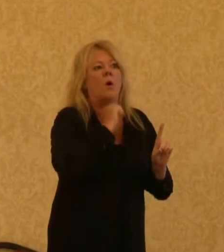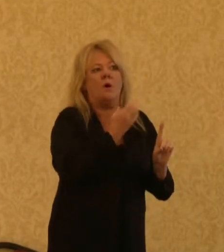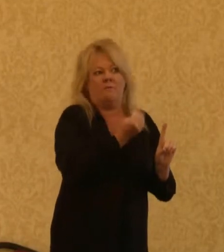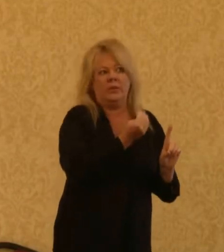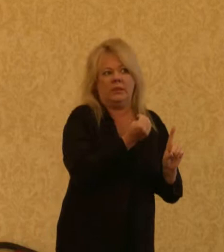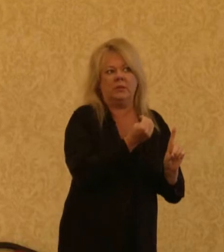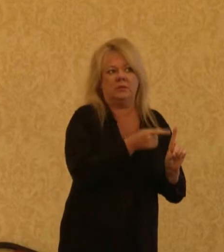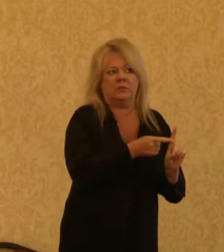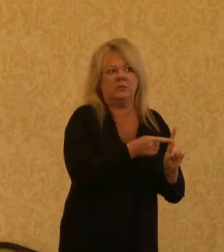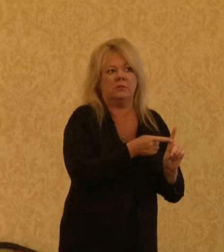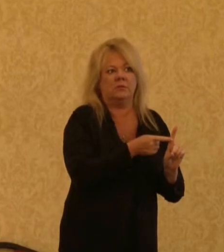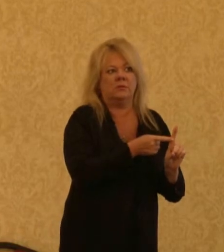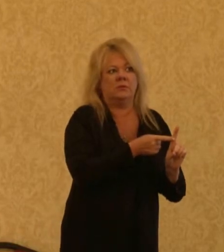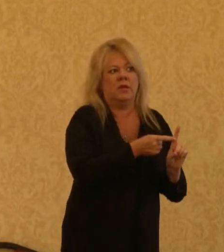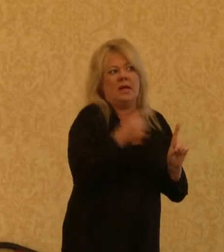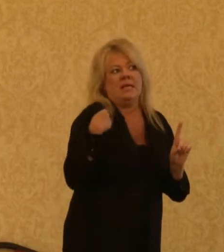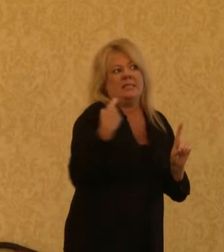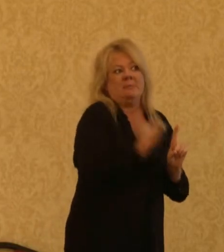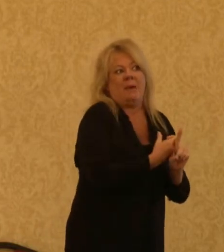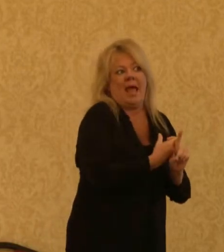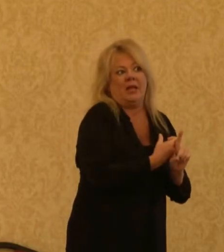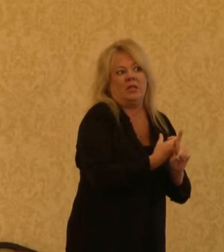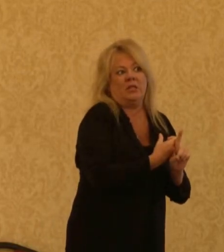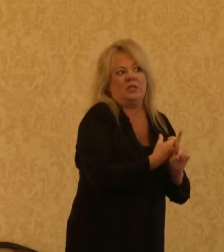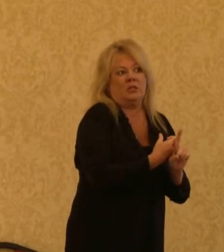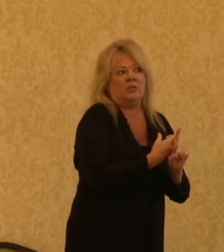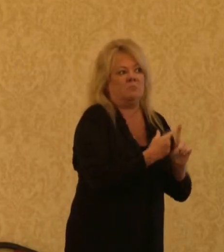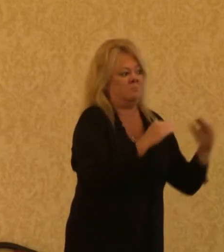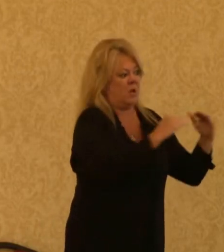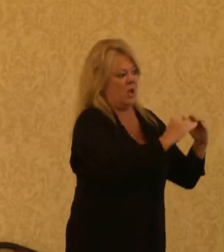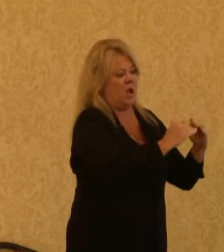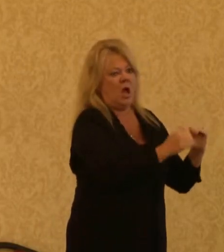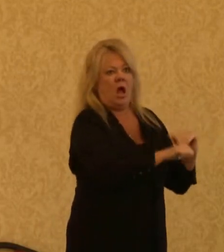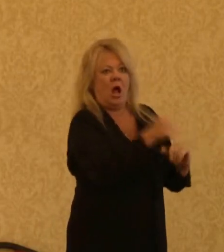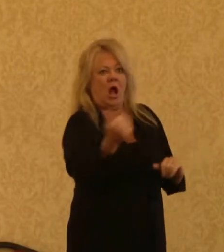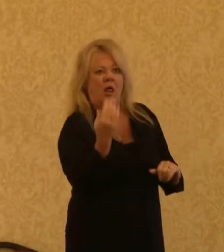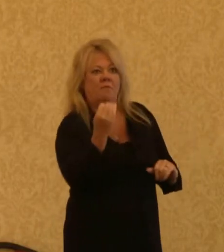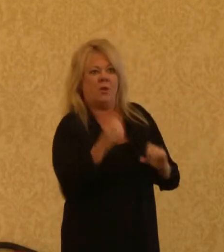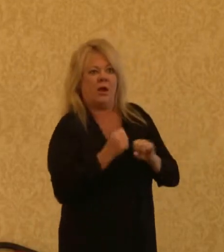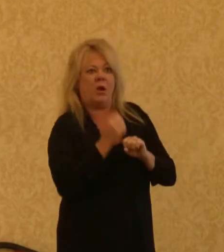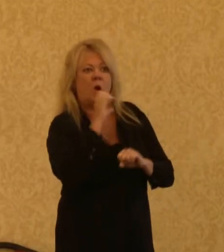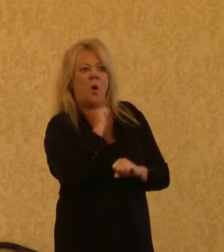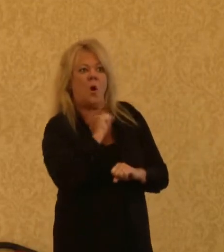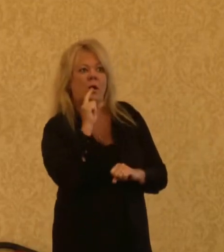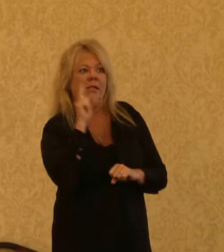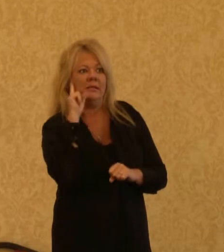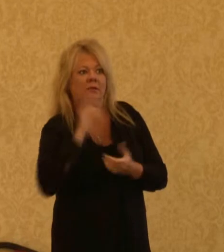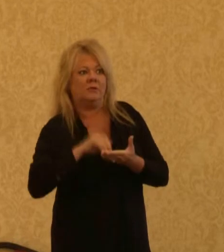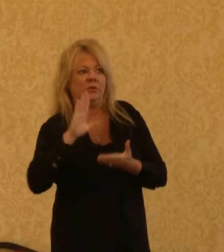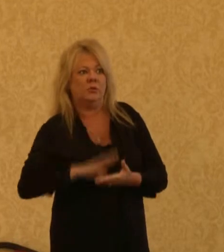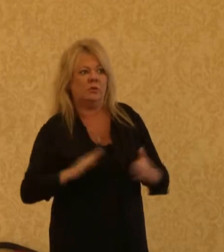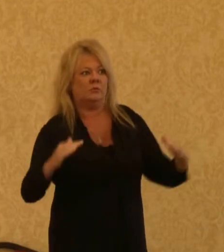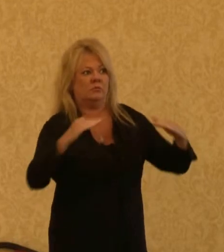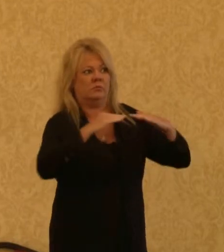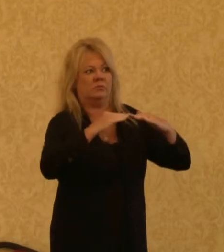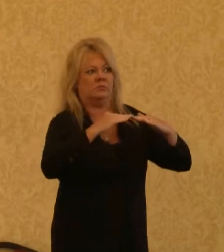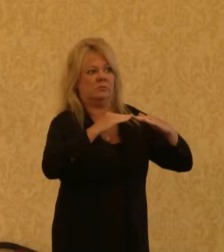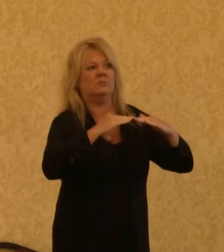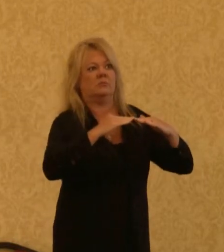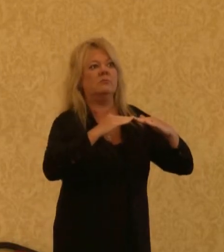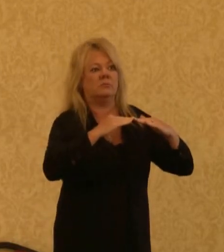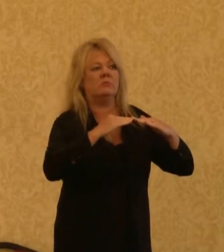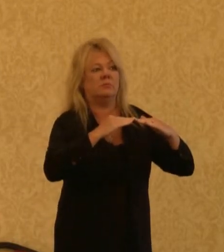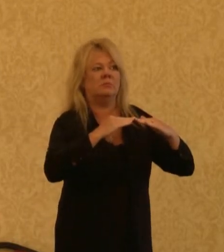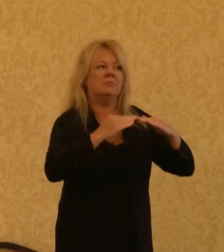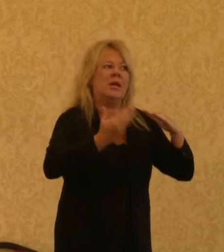it. As far as literacy, many of these students have